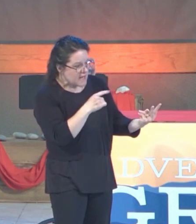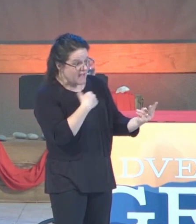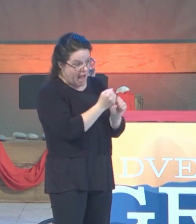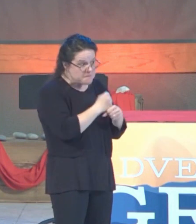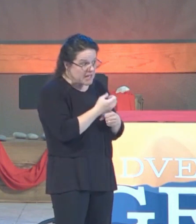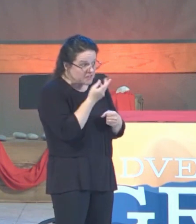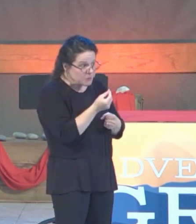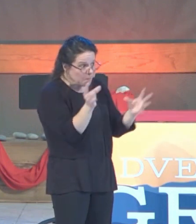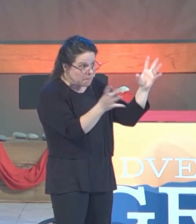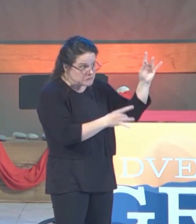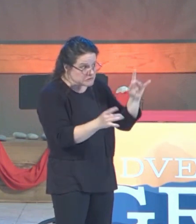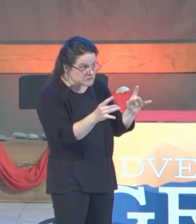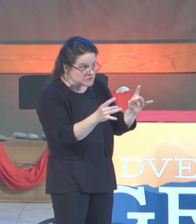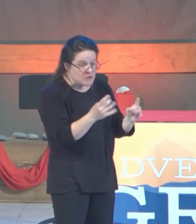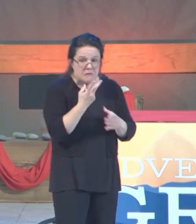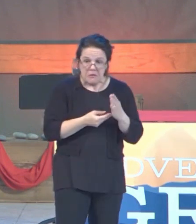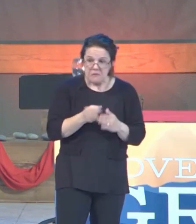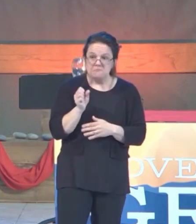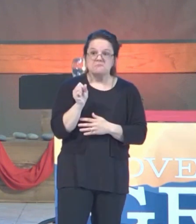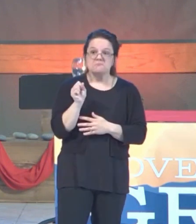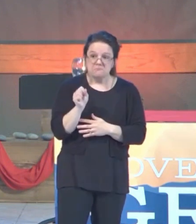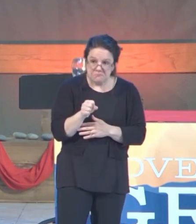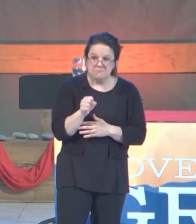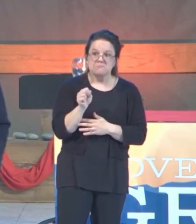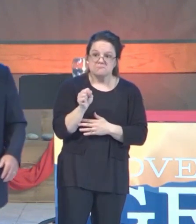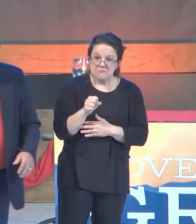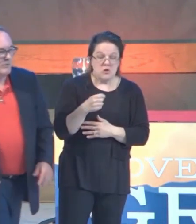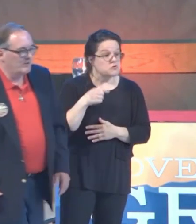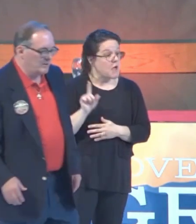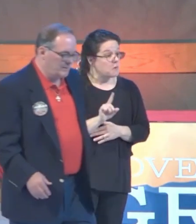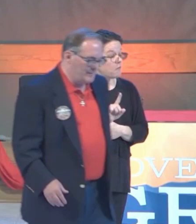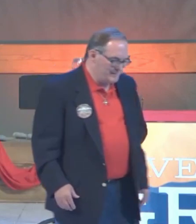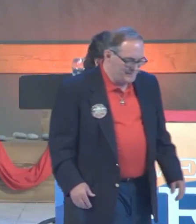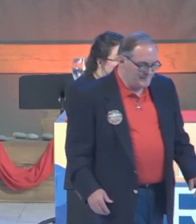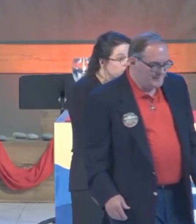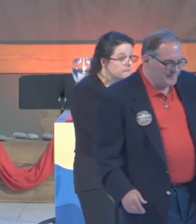bubbles?" They both nodded in affirmation. And so I went over.